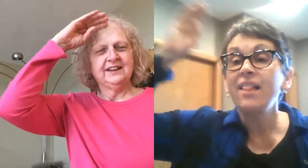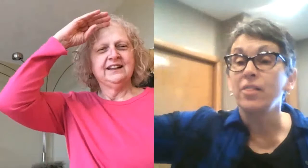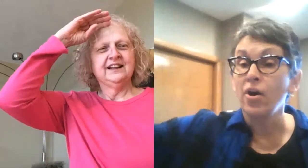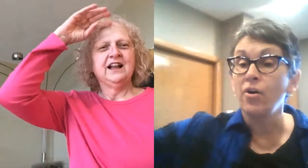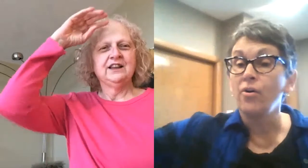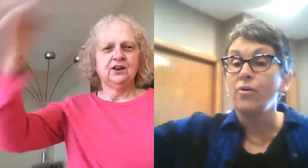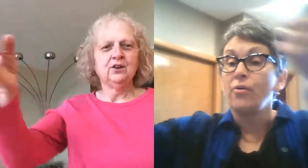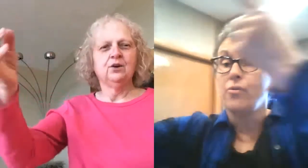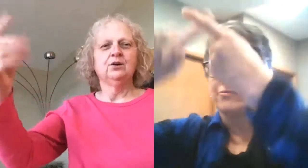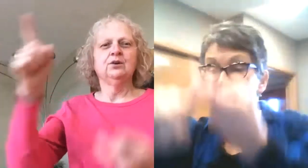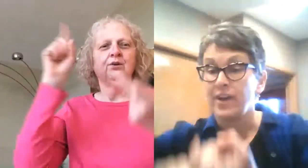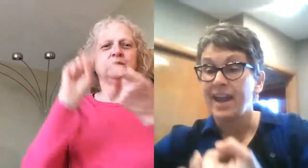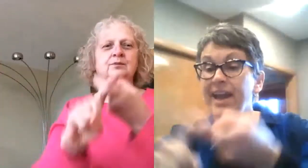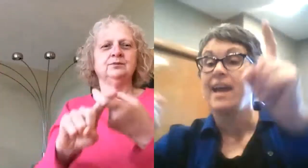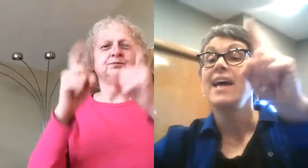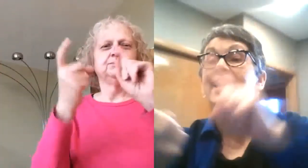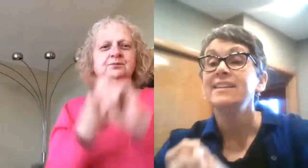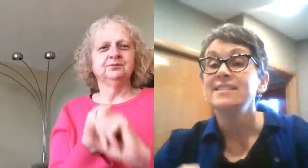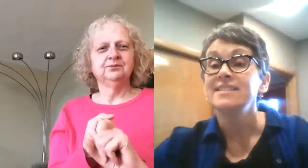Hello,